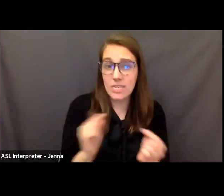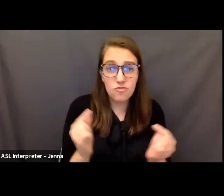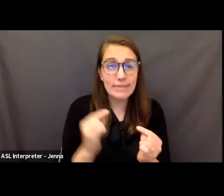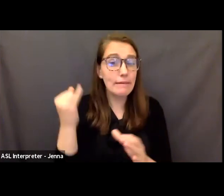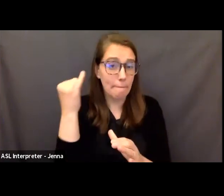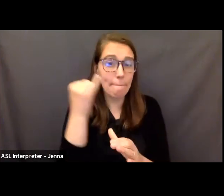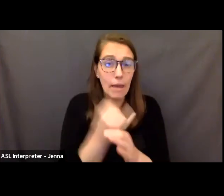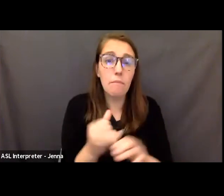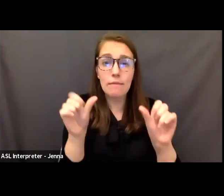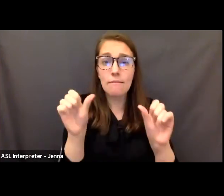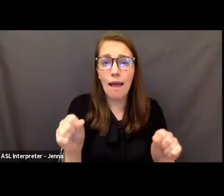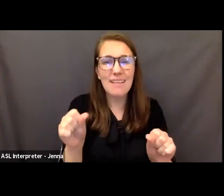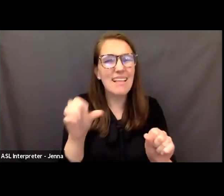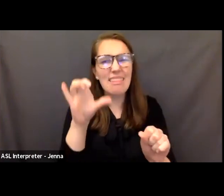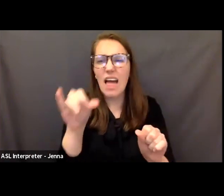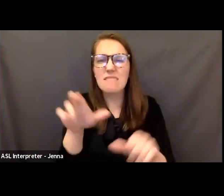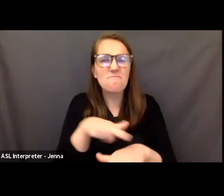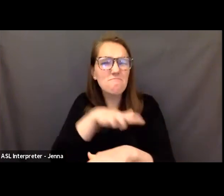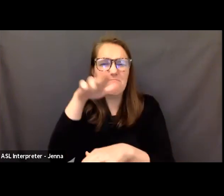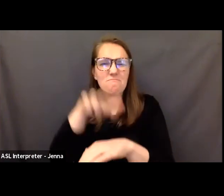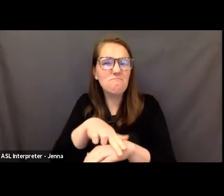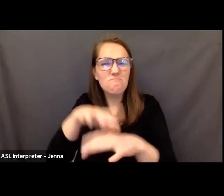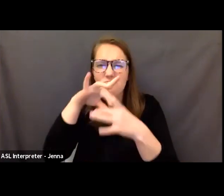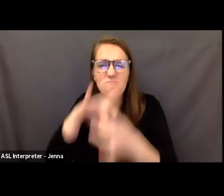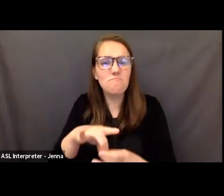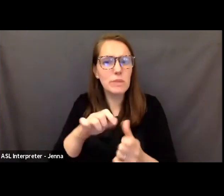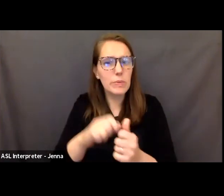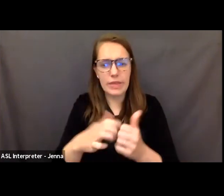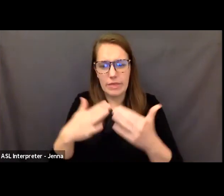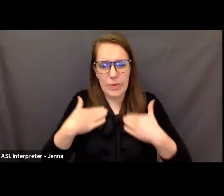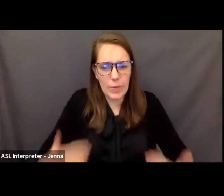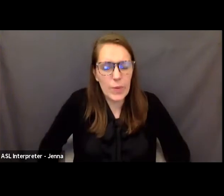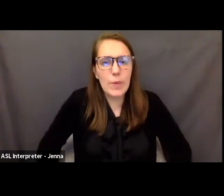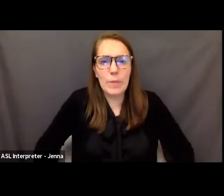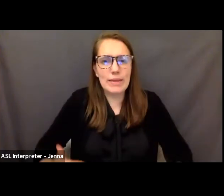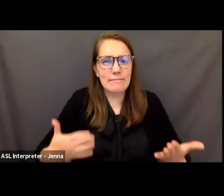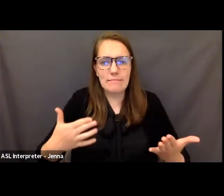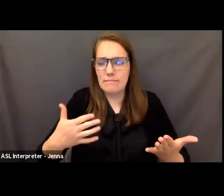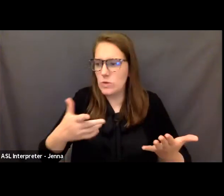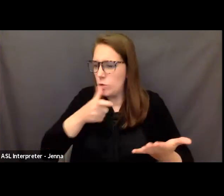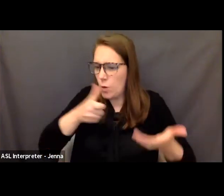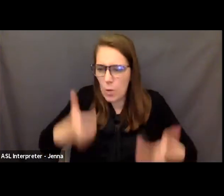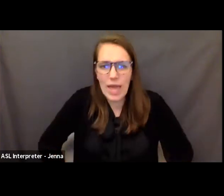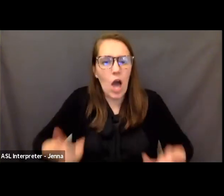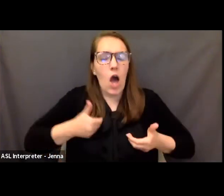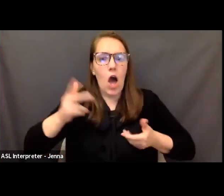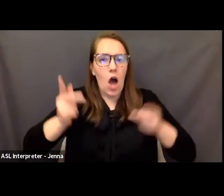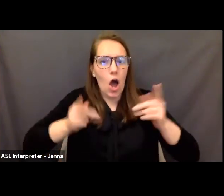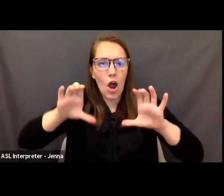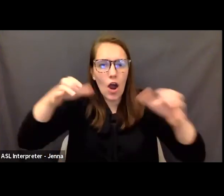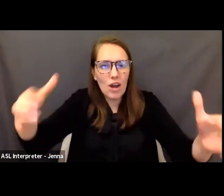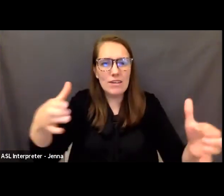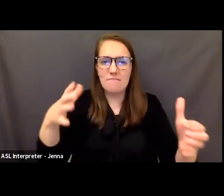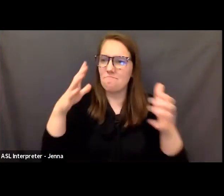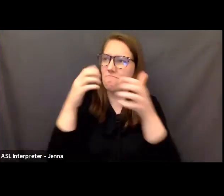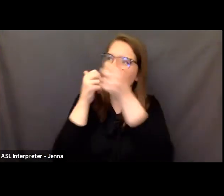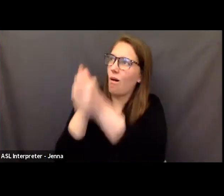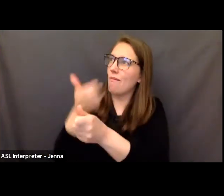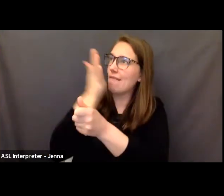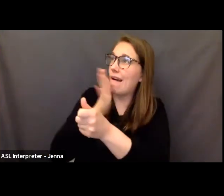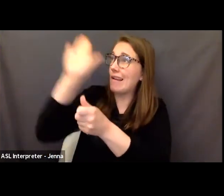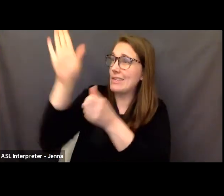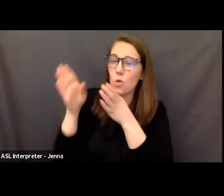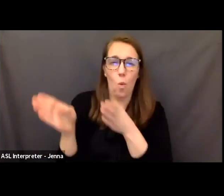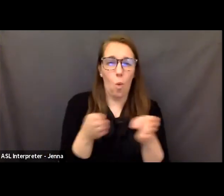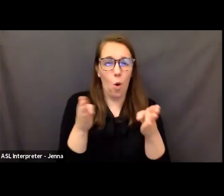is consistent and it corresponds with the kind of beings that we are in the good order of God's creation.